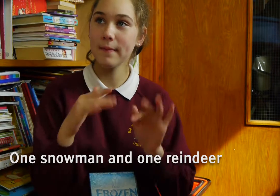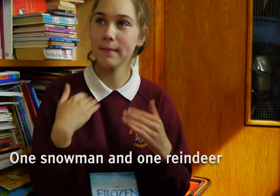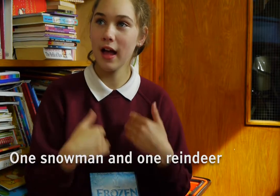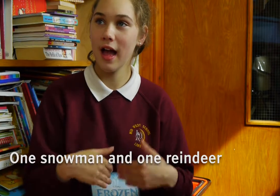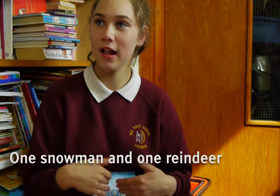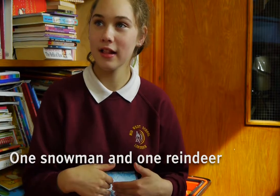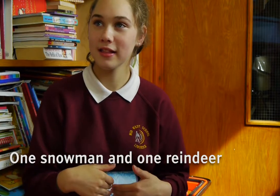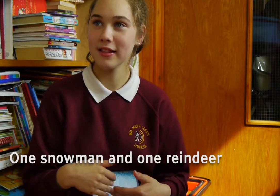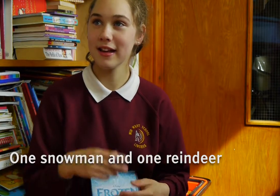one snowman